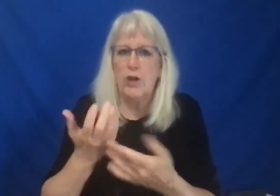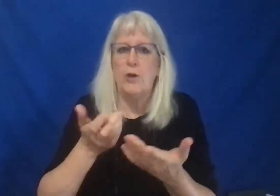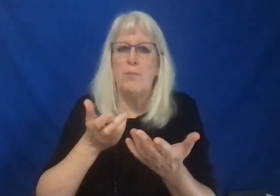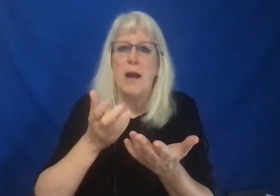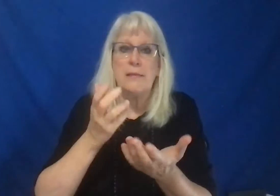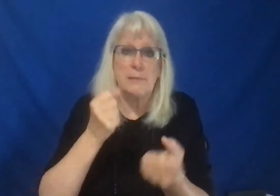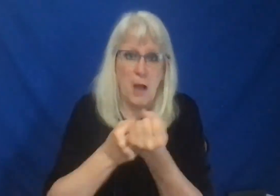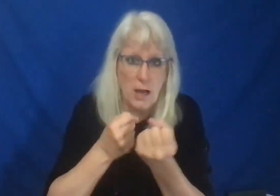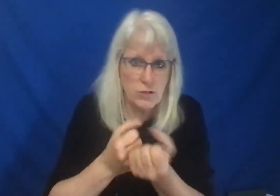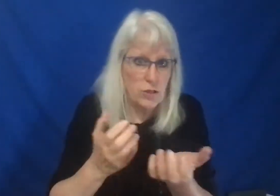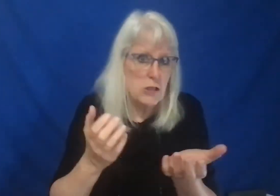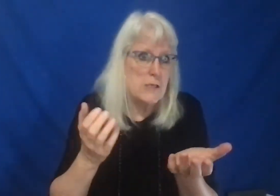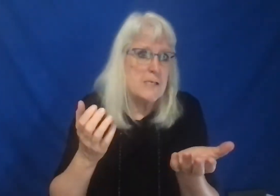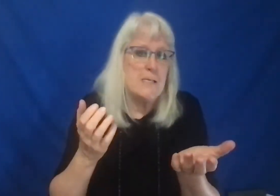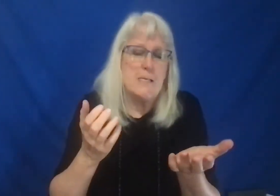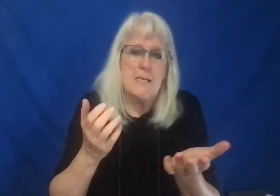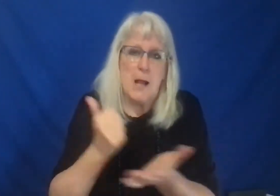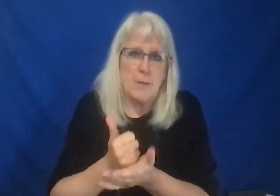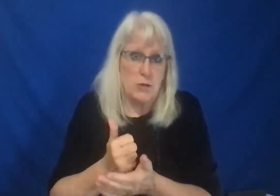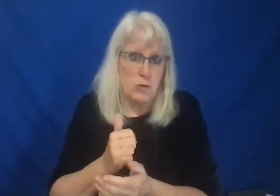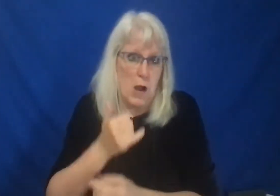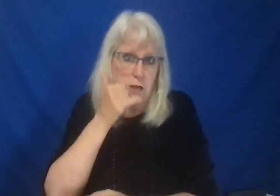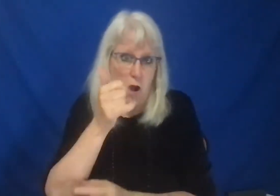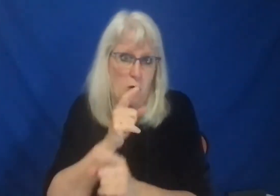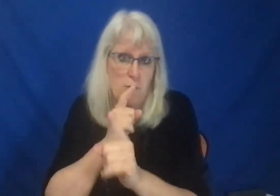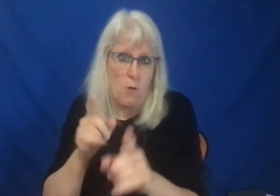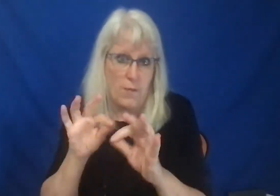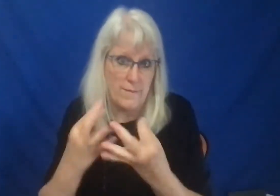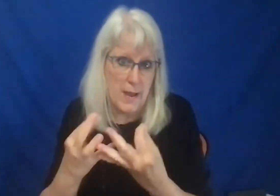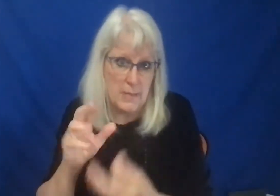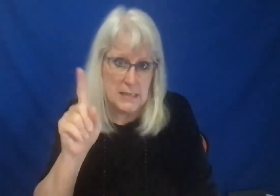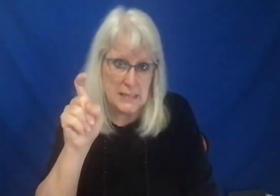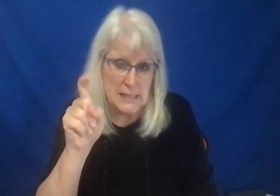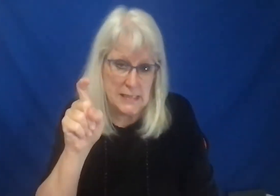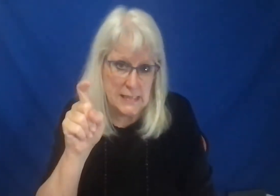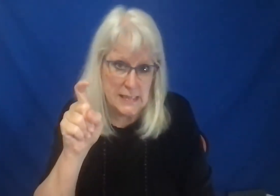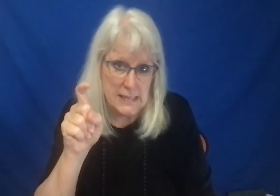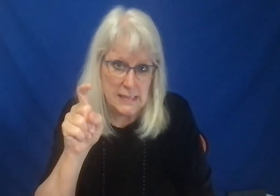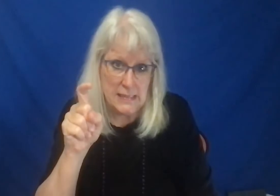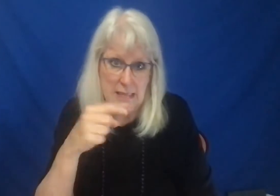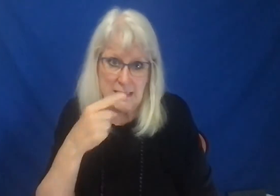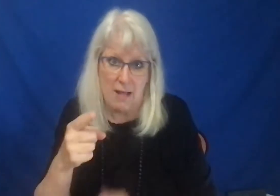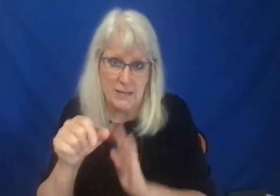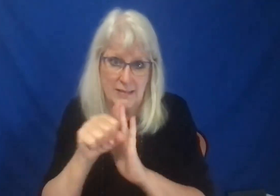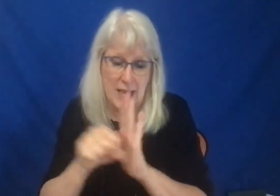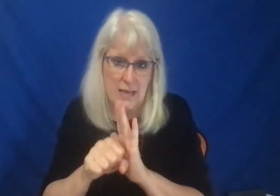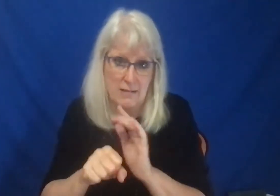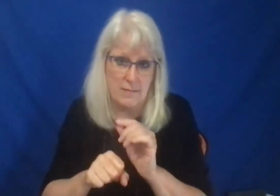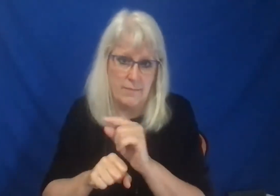call and report the family to the state? Nuclear option, or